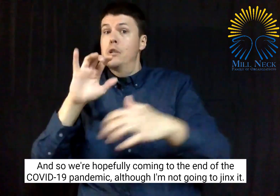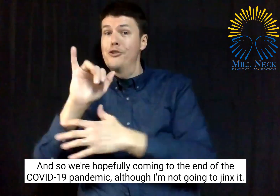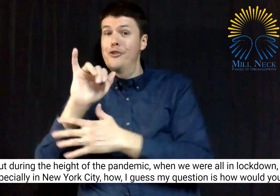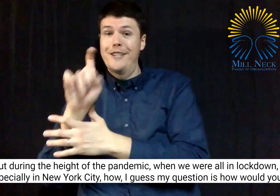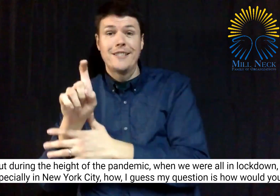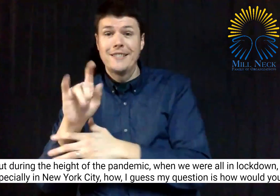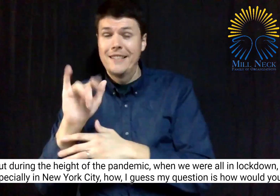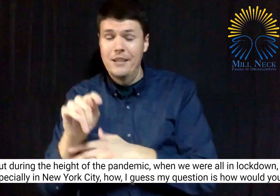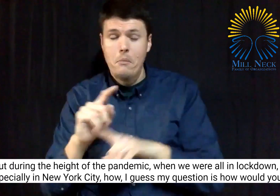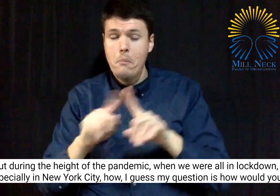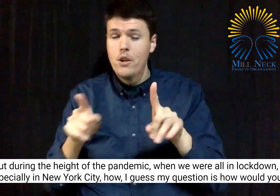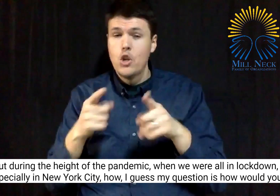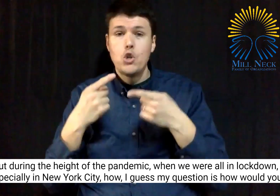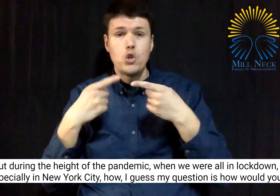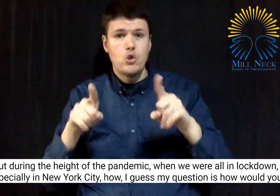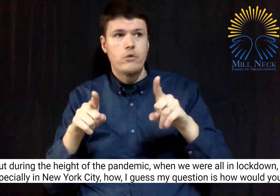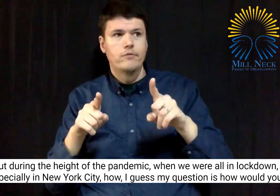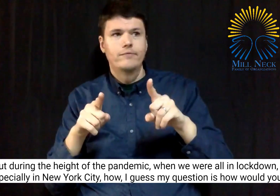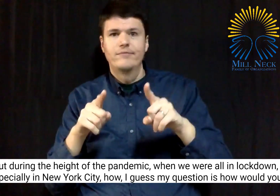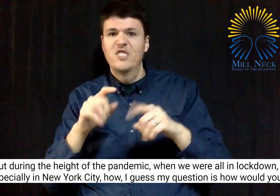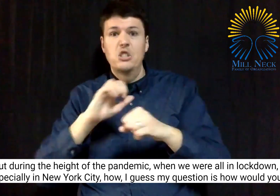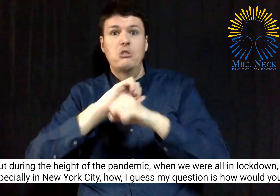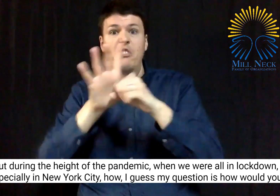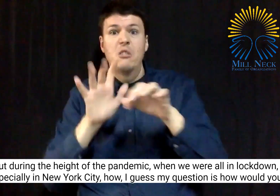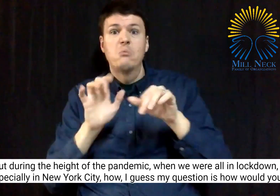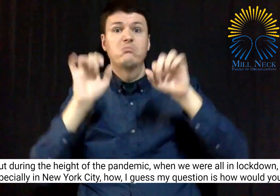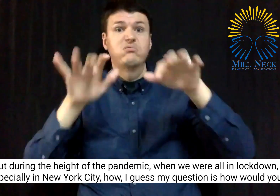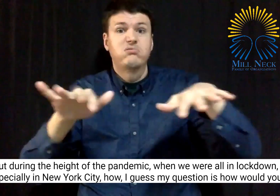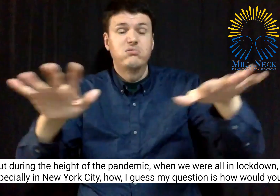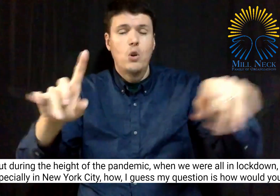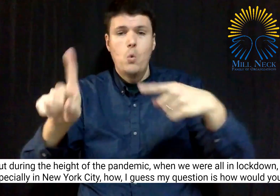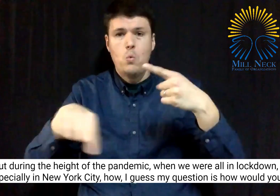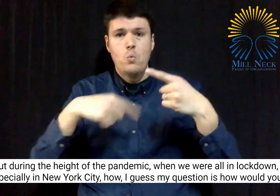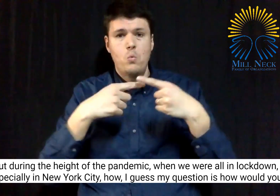But during the height of the pandemic, when we were all in lockdown, especially in New York City,